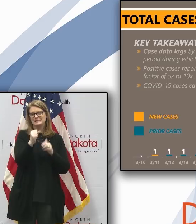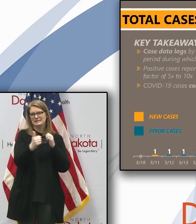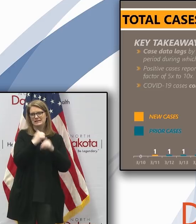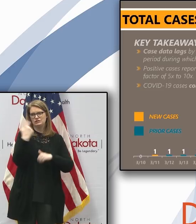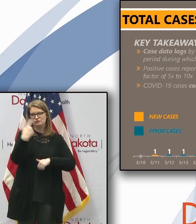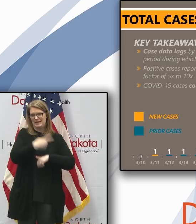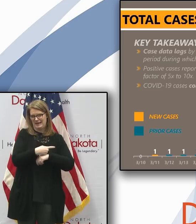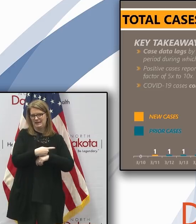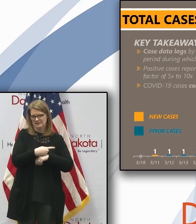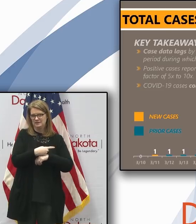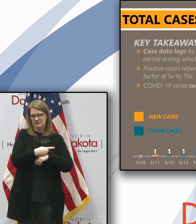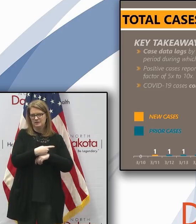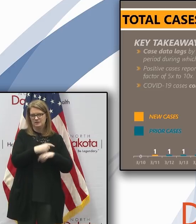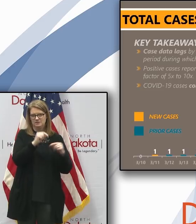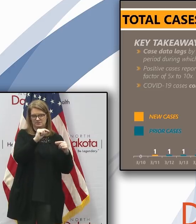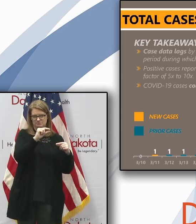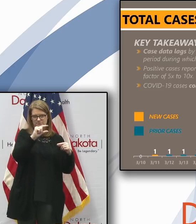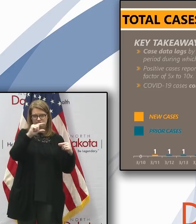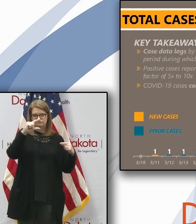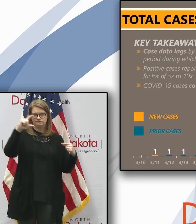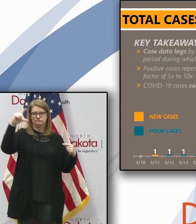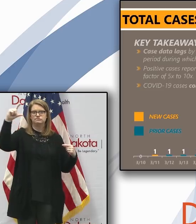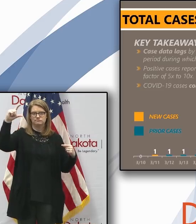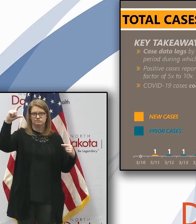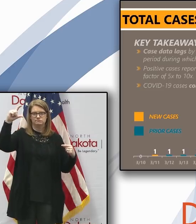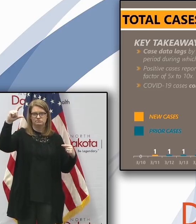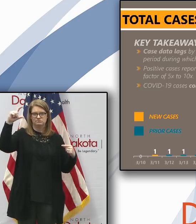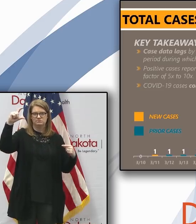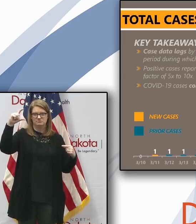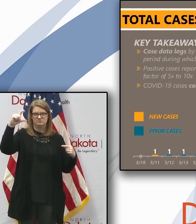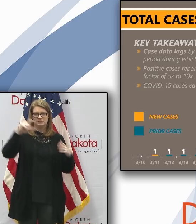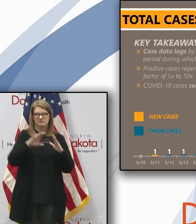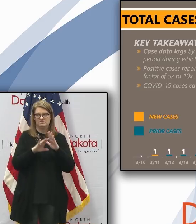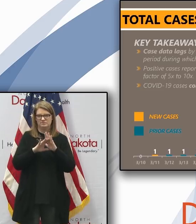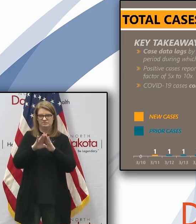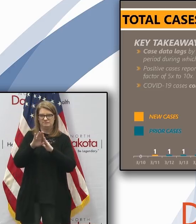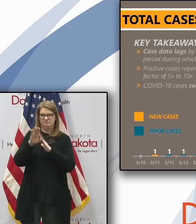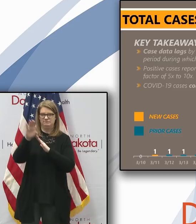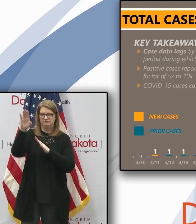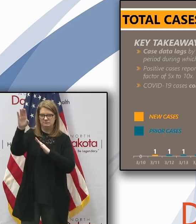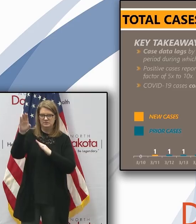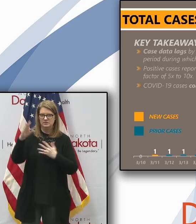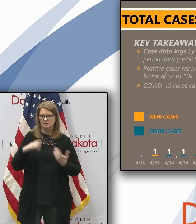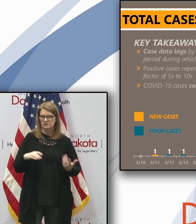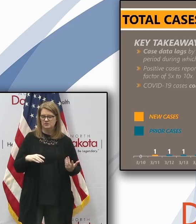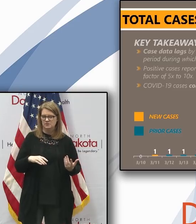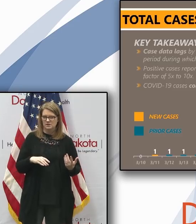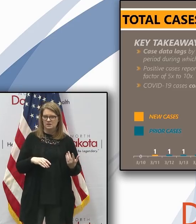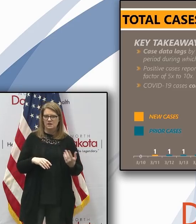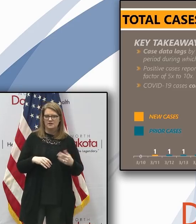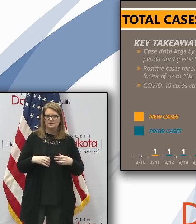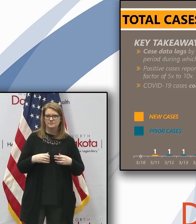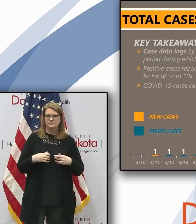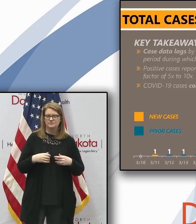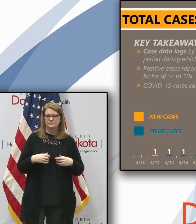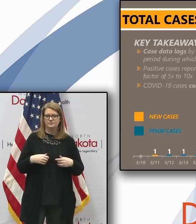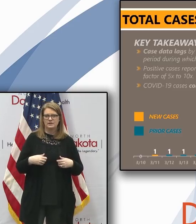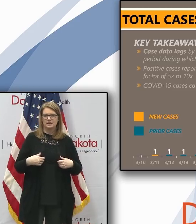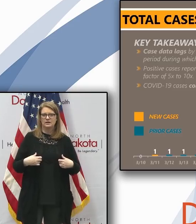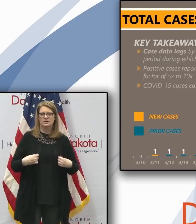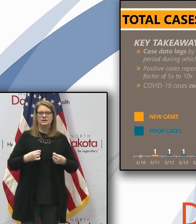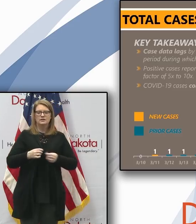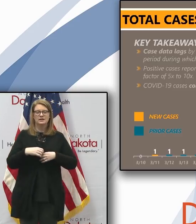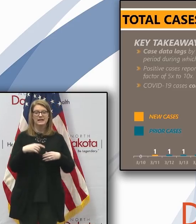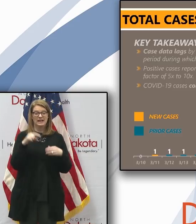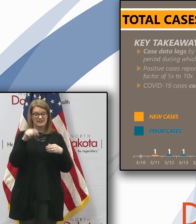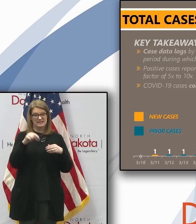again this as we continue to climb upwards. And so this is two things. This is the data